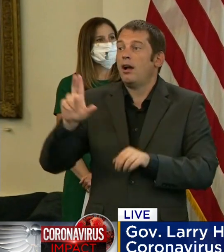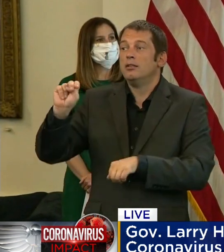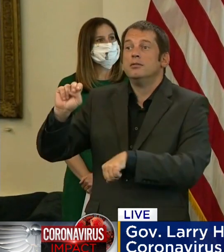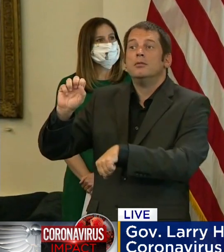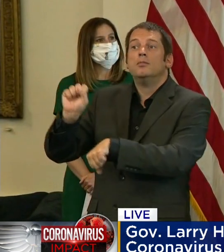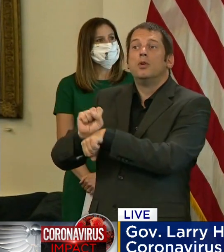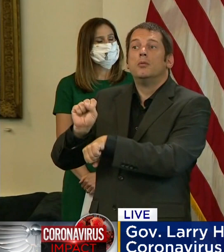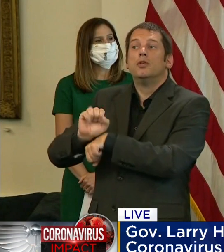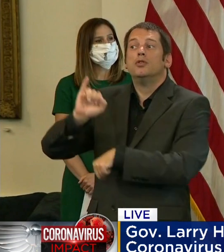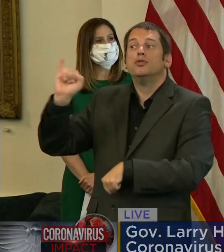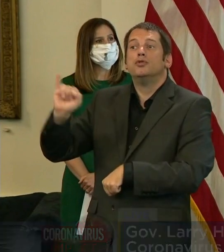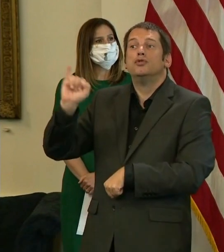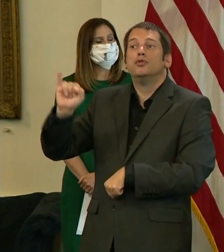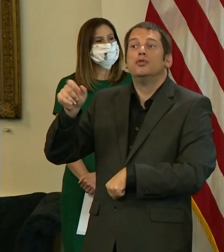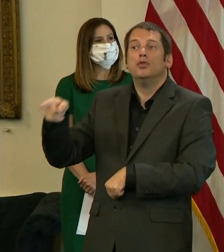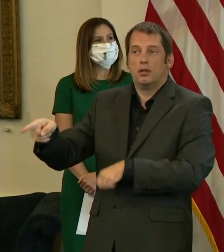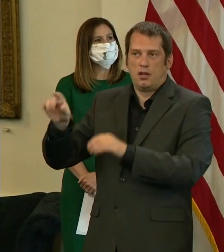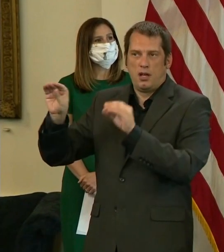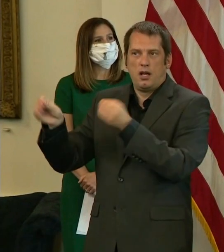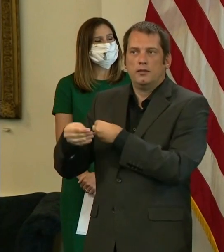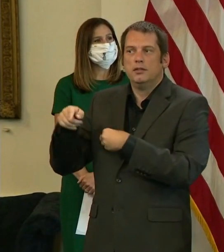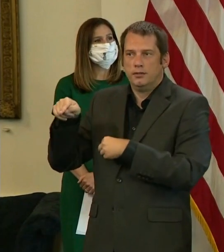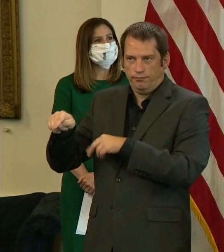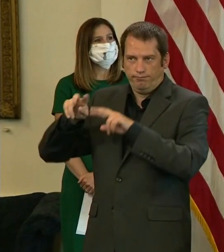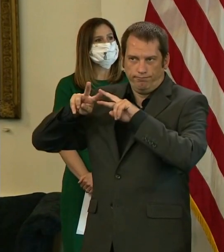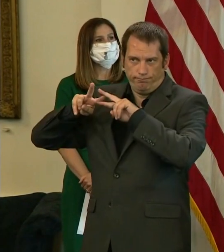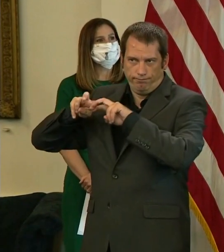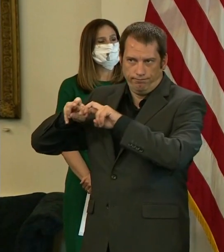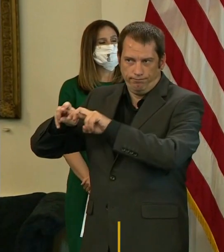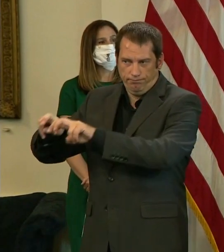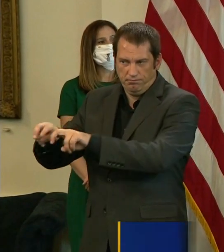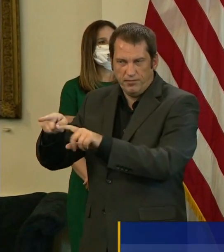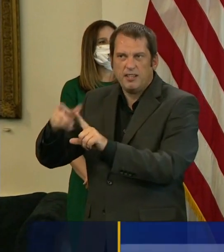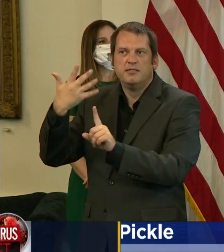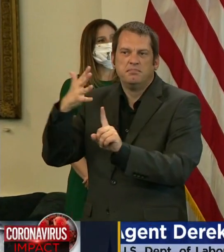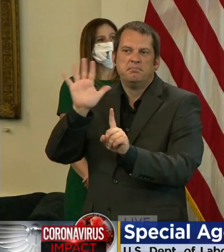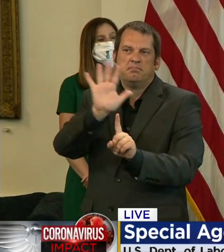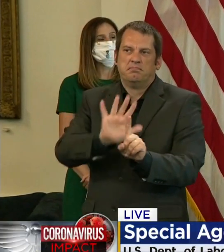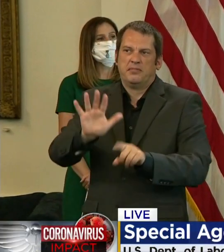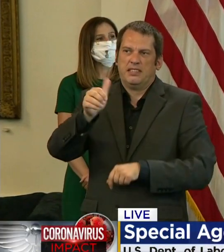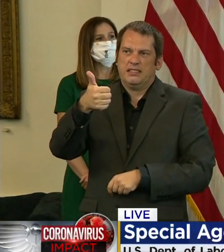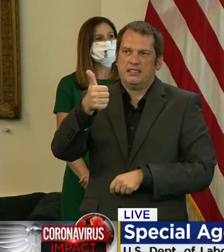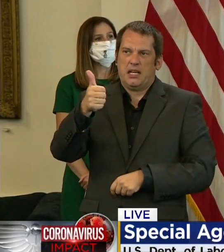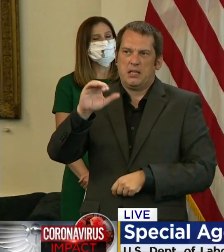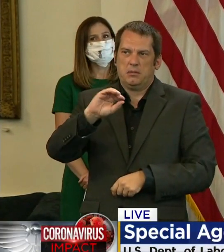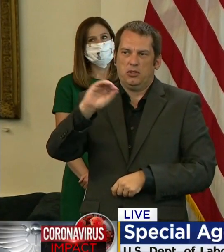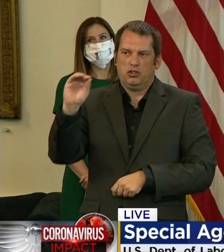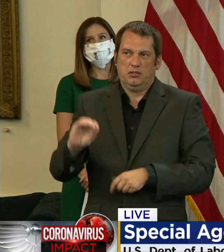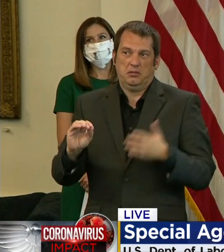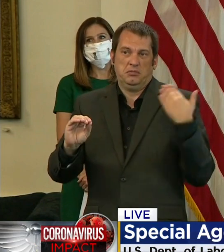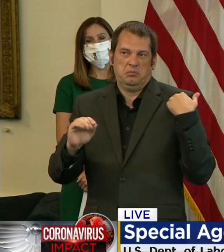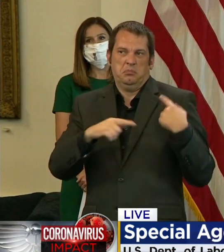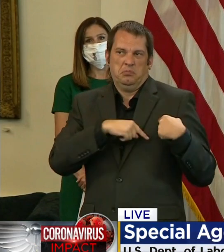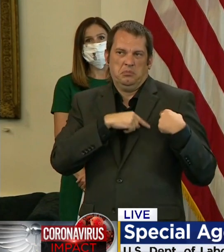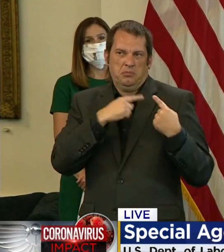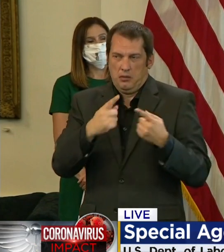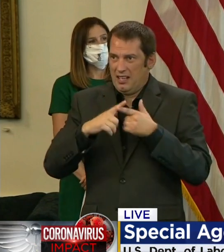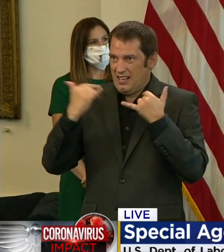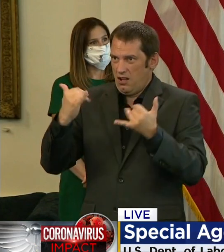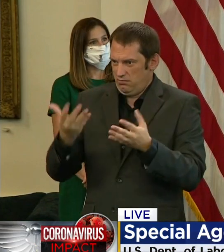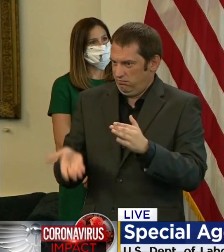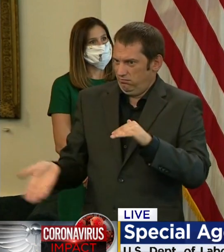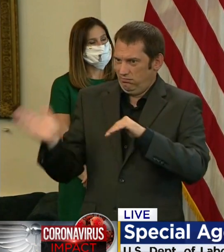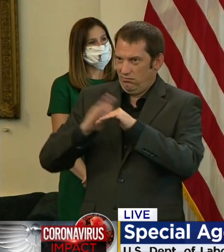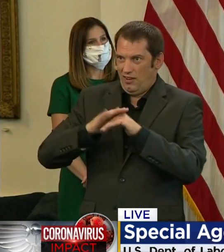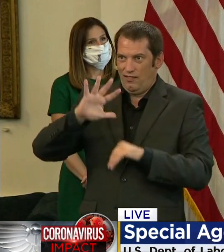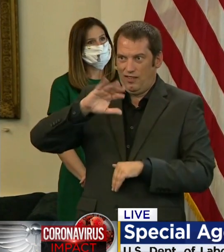our agency's investigative workload. Today, more than 50% of our investigative matters pertain to unemployment insurance, and that number continues to